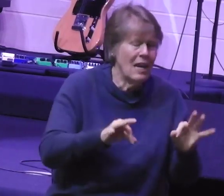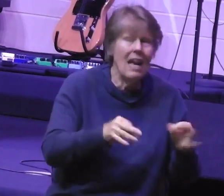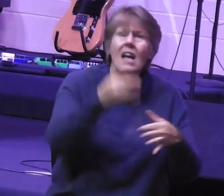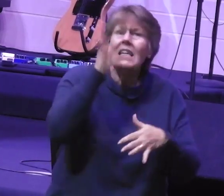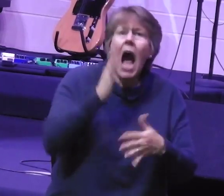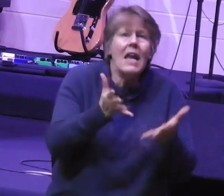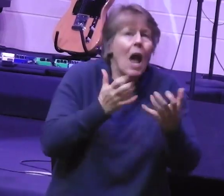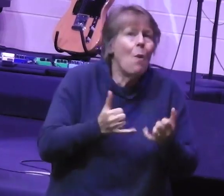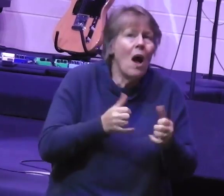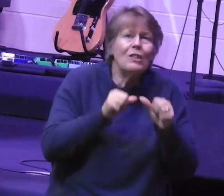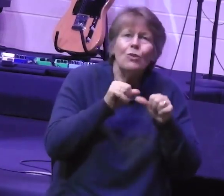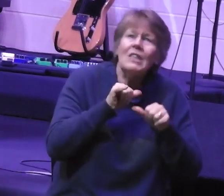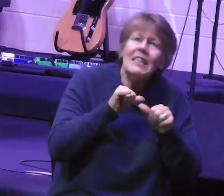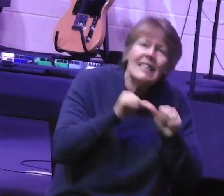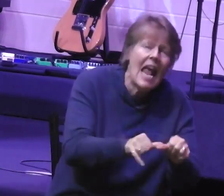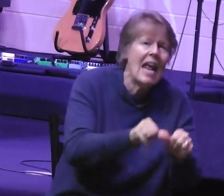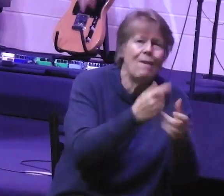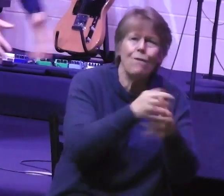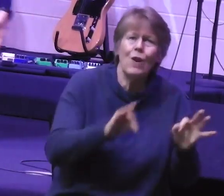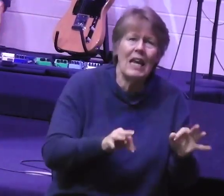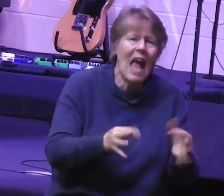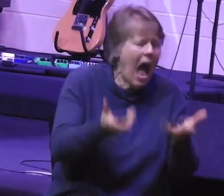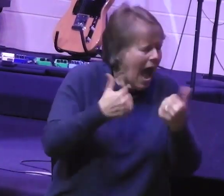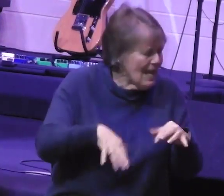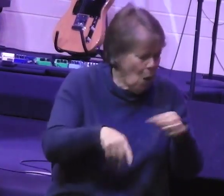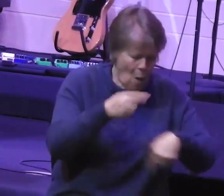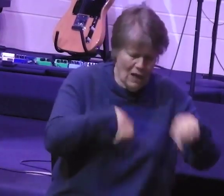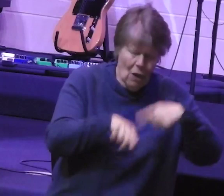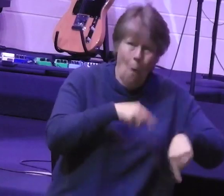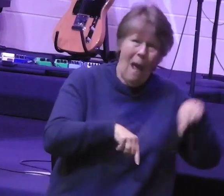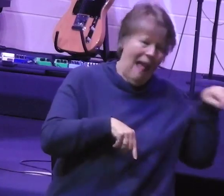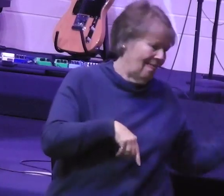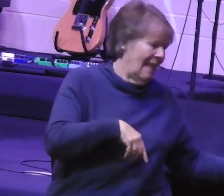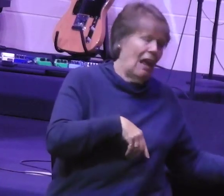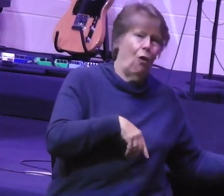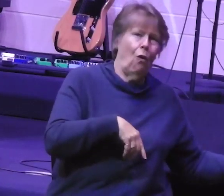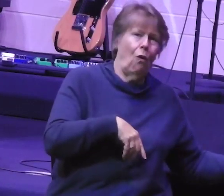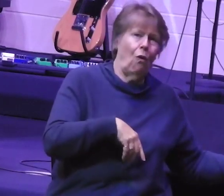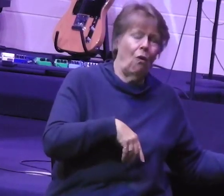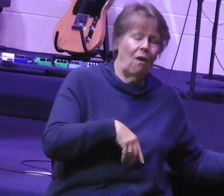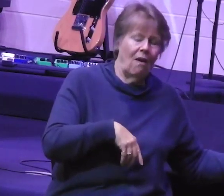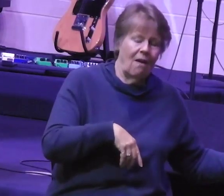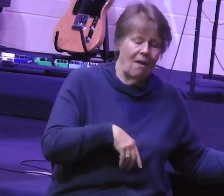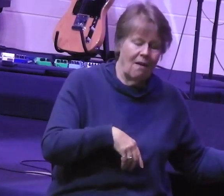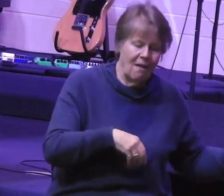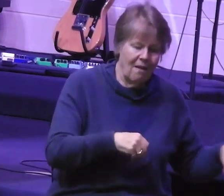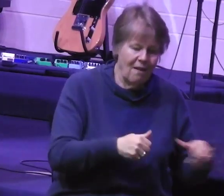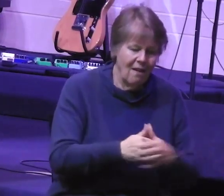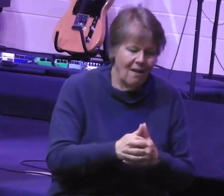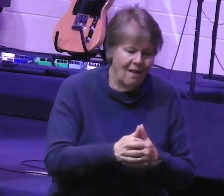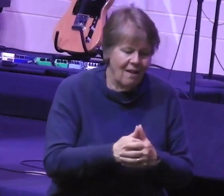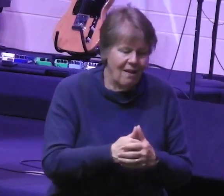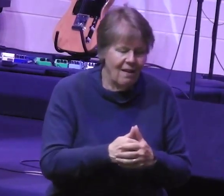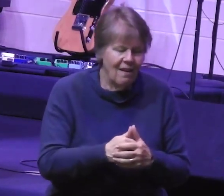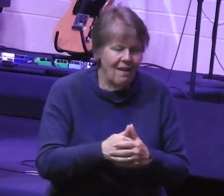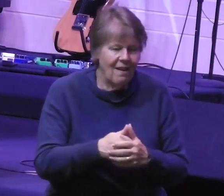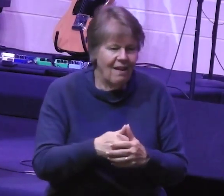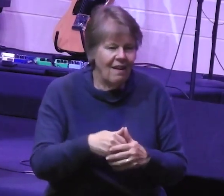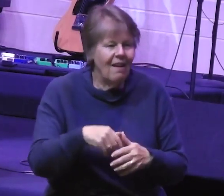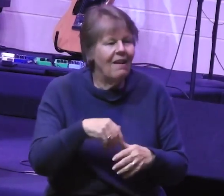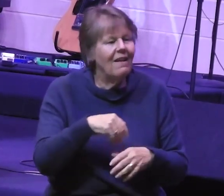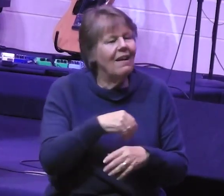stay here, and I don't want to go back there, and there's nothing more compassionate than a God who would say, let me tell